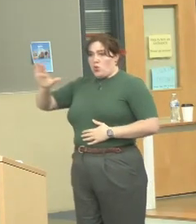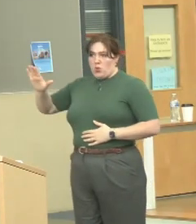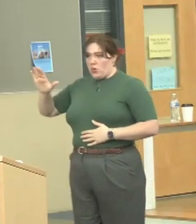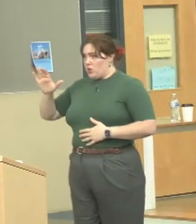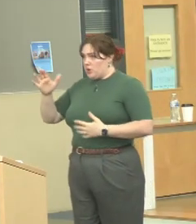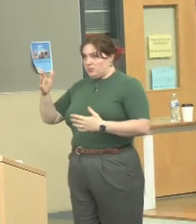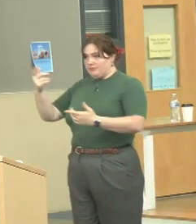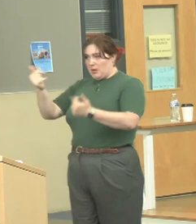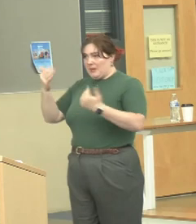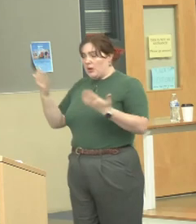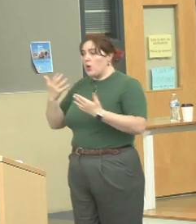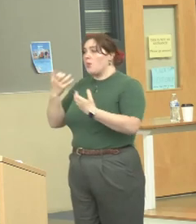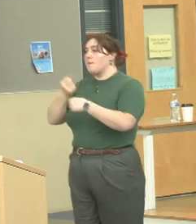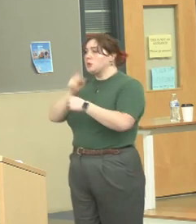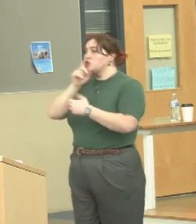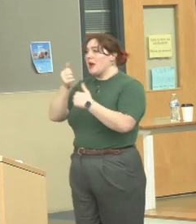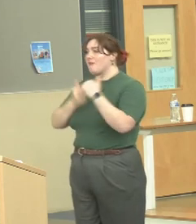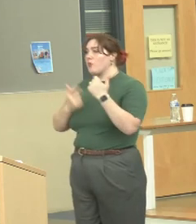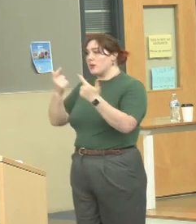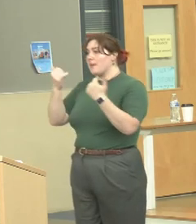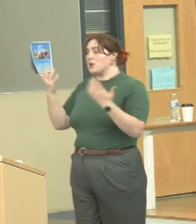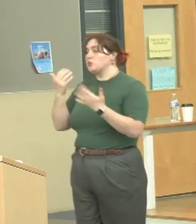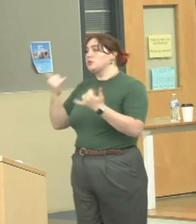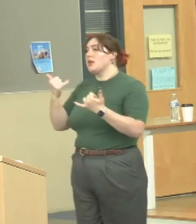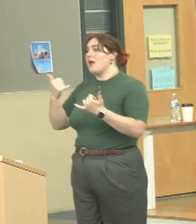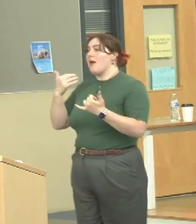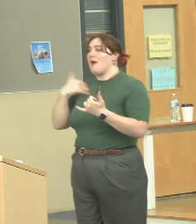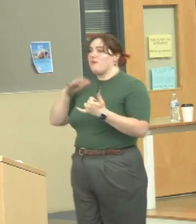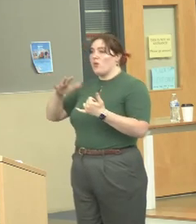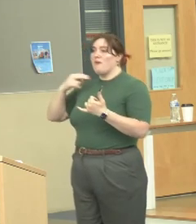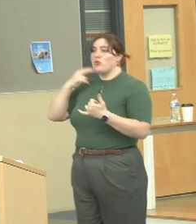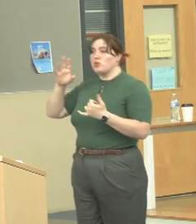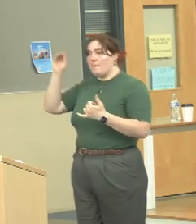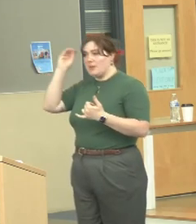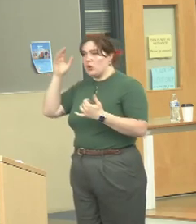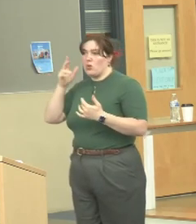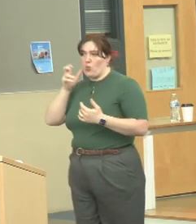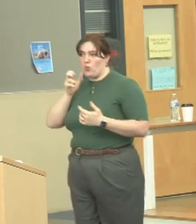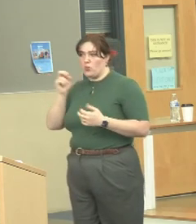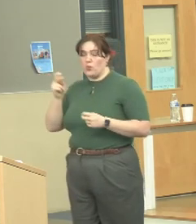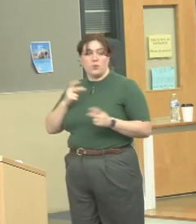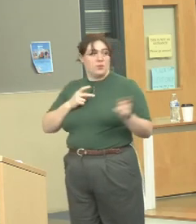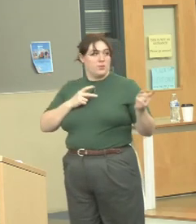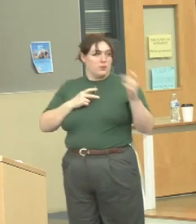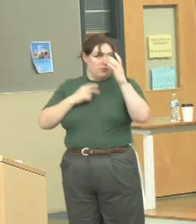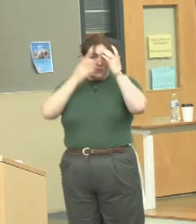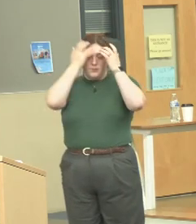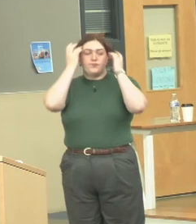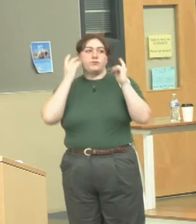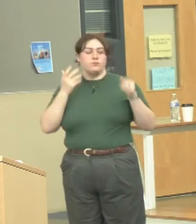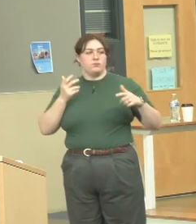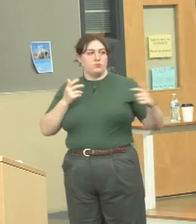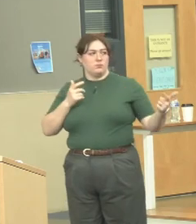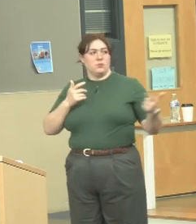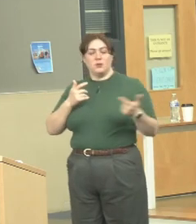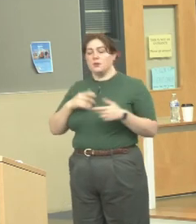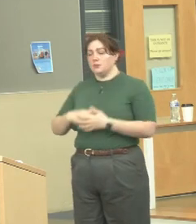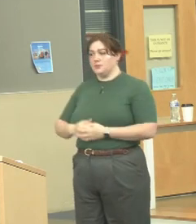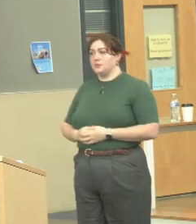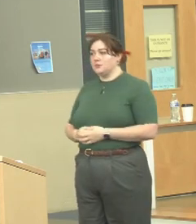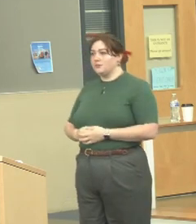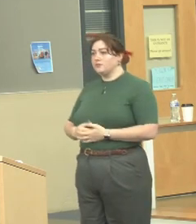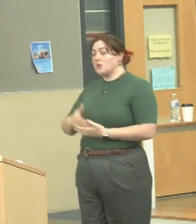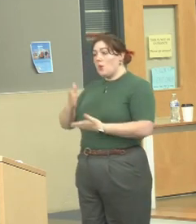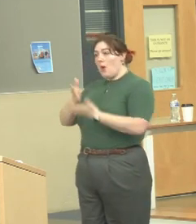that everyone who's here today has their voice heard and their question read, so thank you. Can I add a little bit to Please that? Please do. So part of the